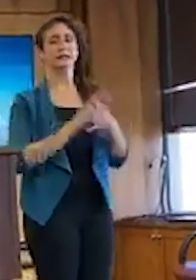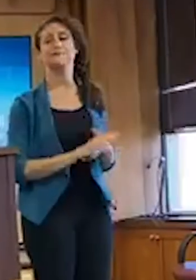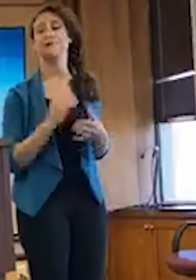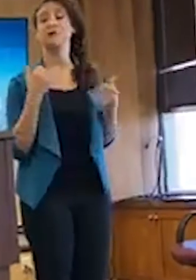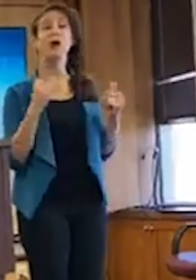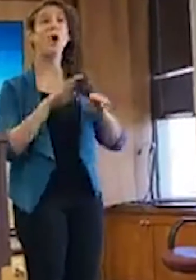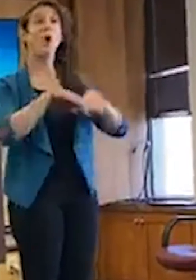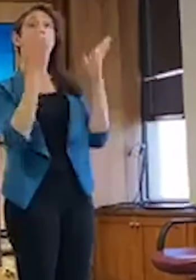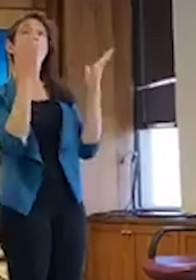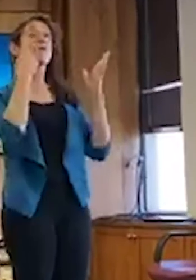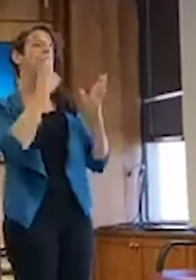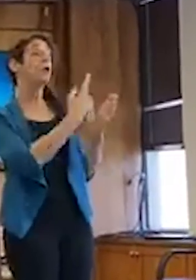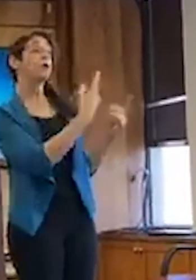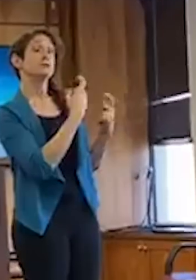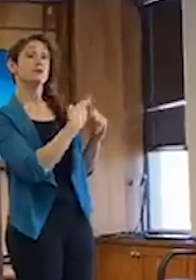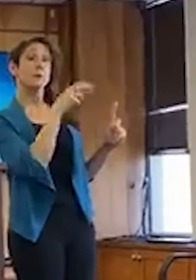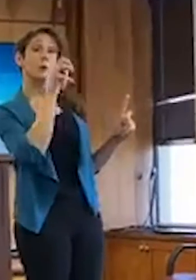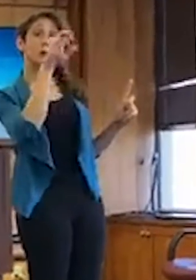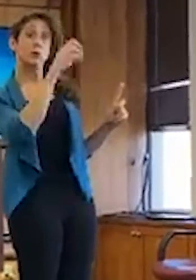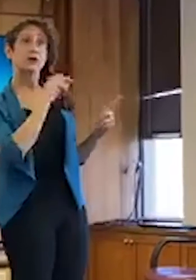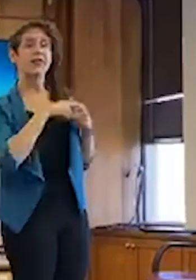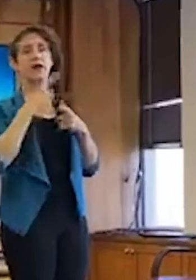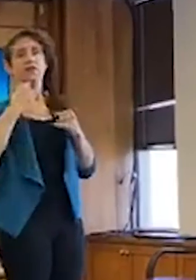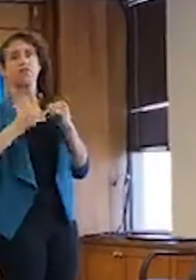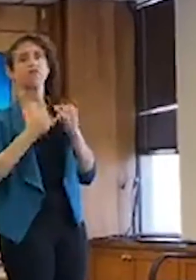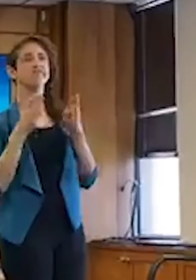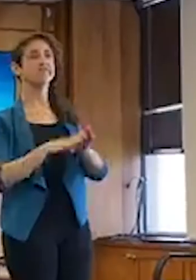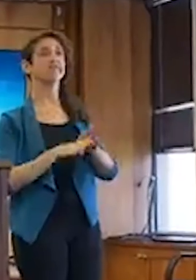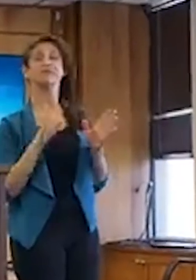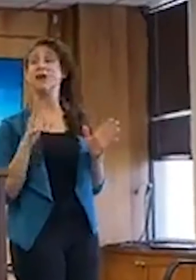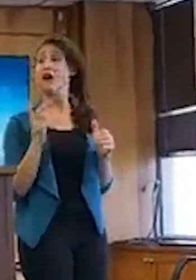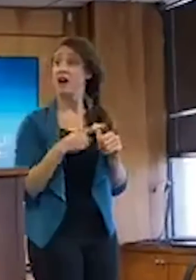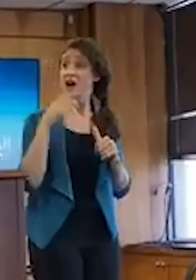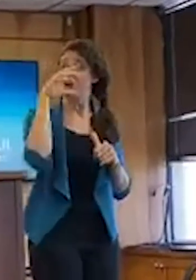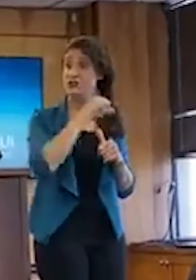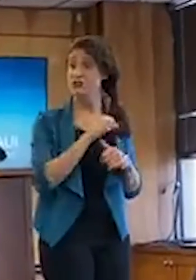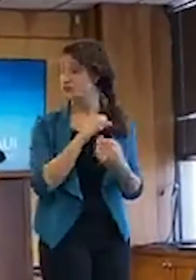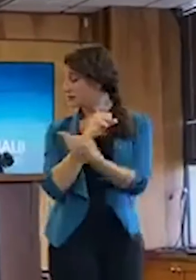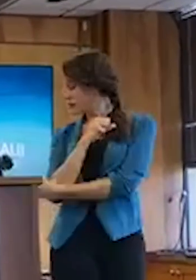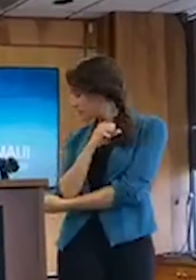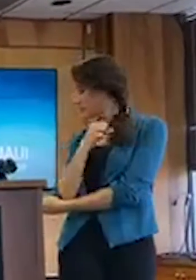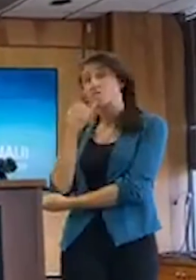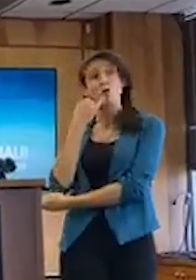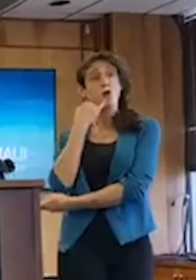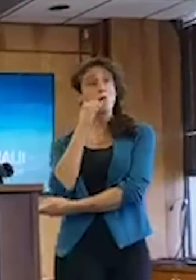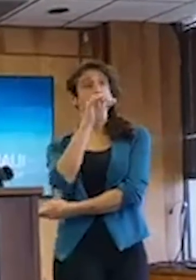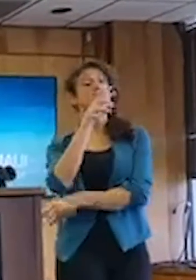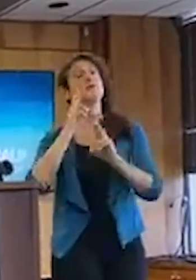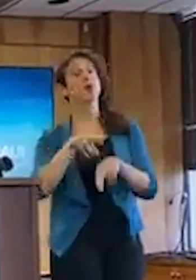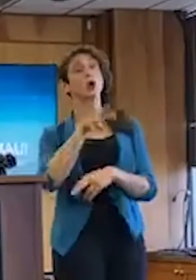my closing remarks. So I guess Wendy Osha. Wendy, you are the first one. Hi. Your question,